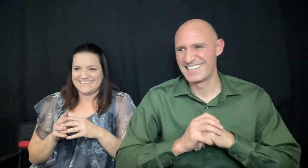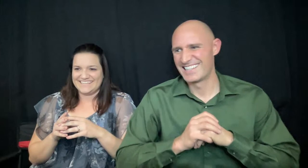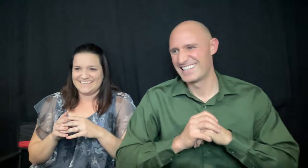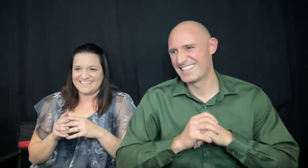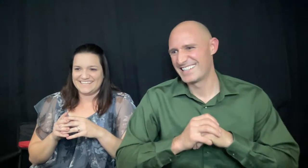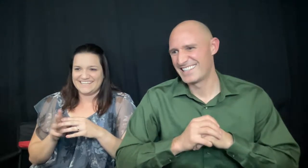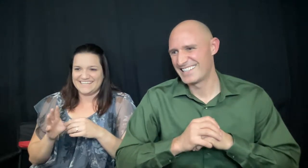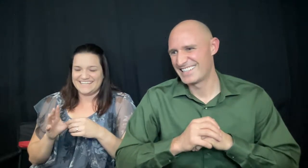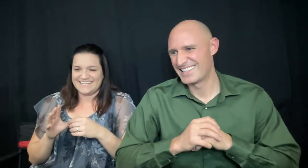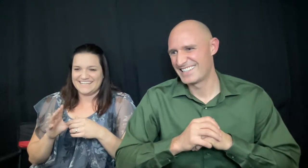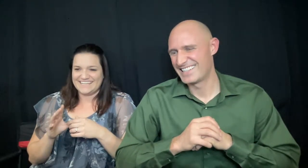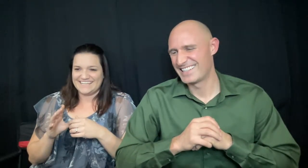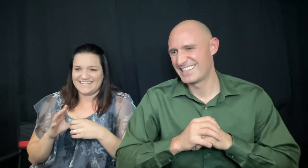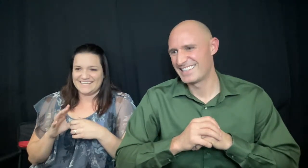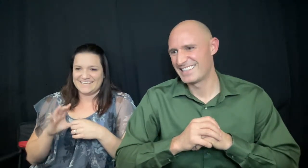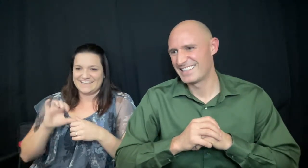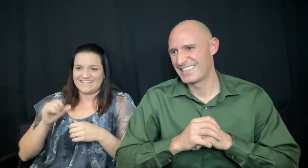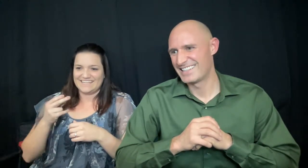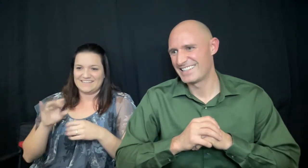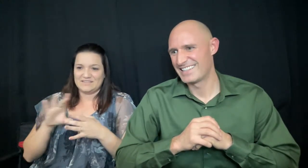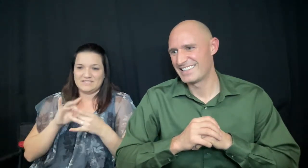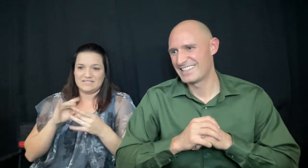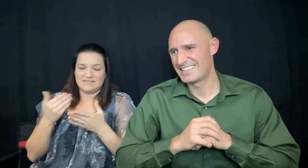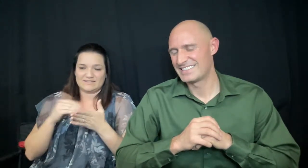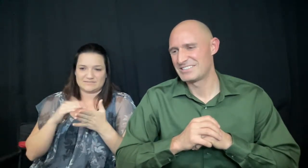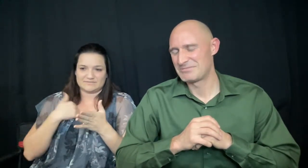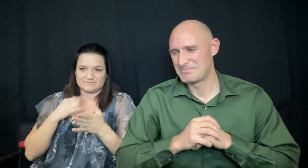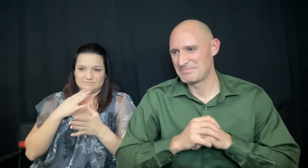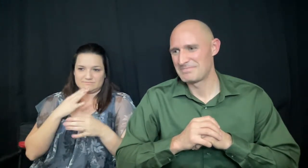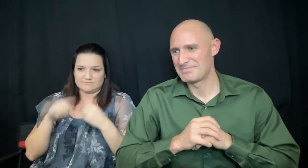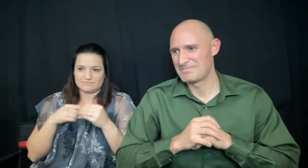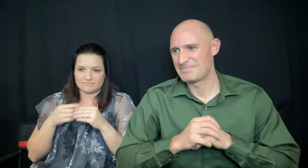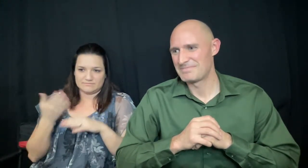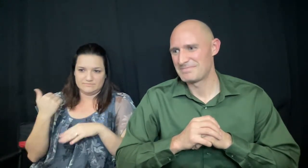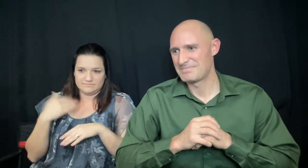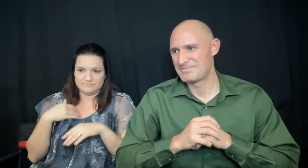want to echo something you and Chris said earlier about you used the term